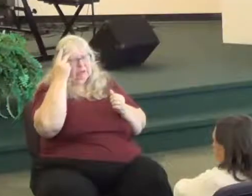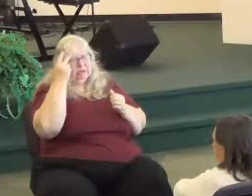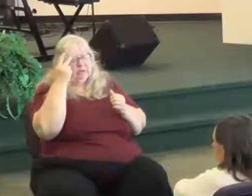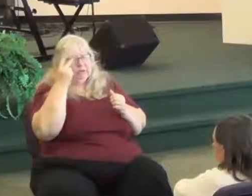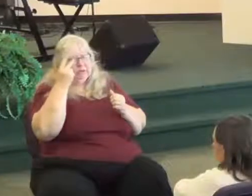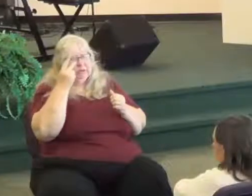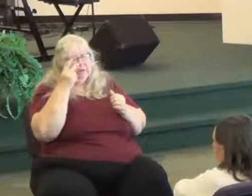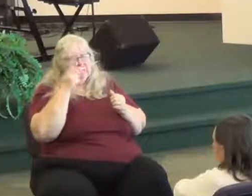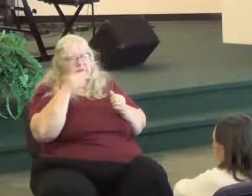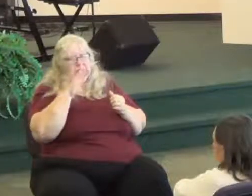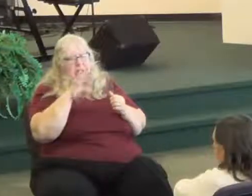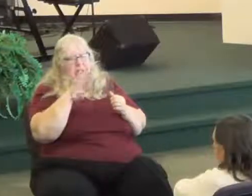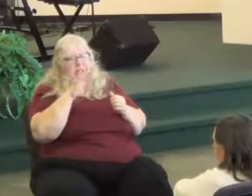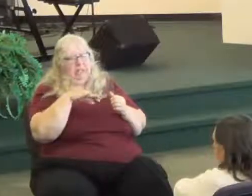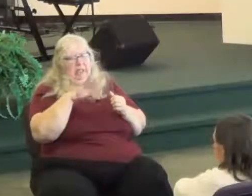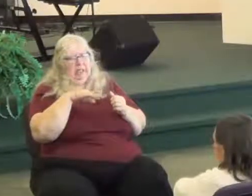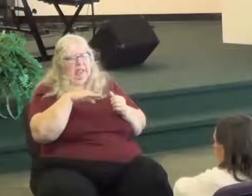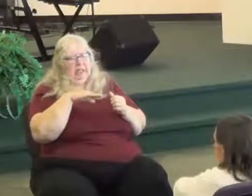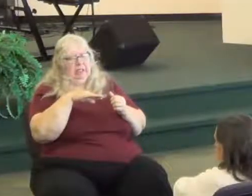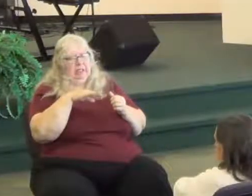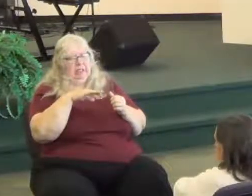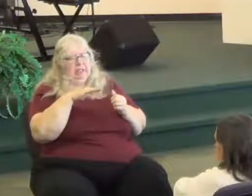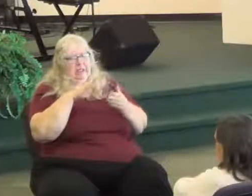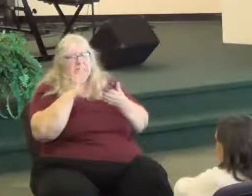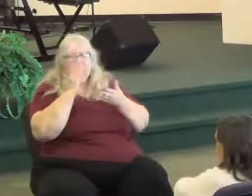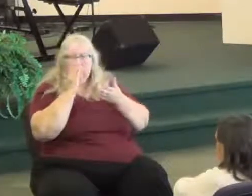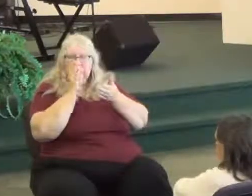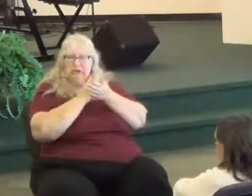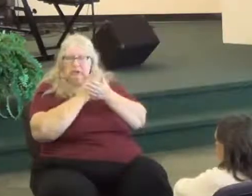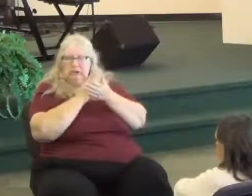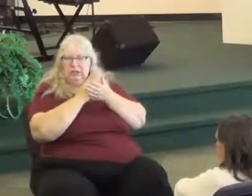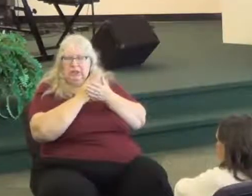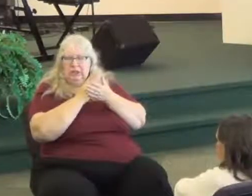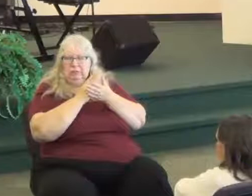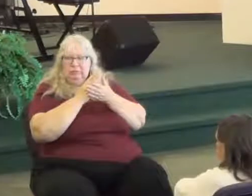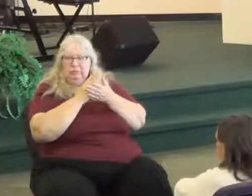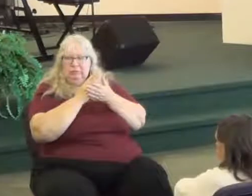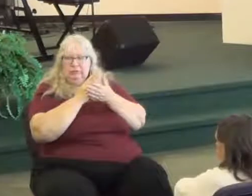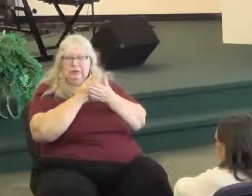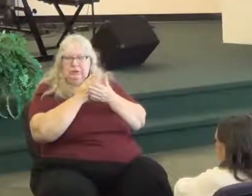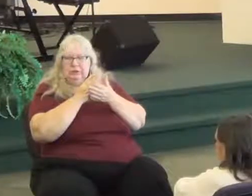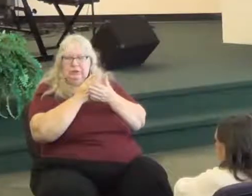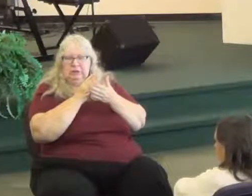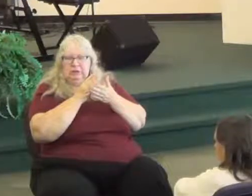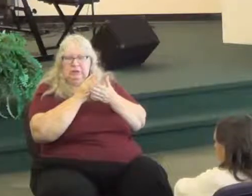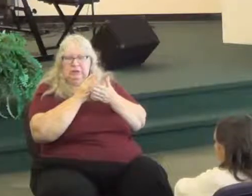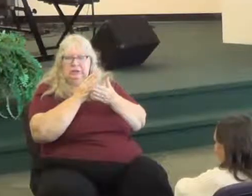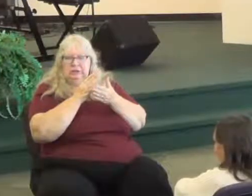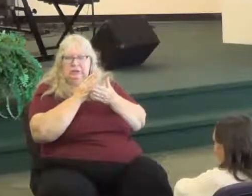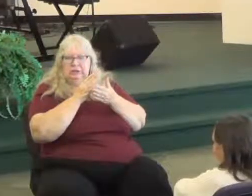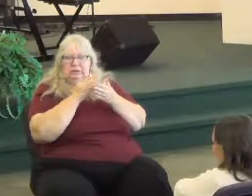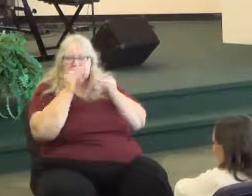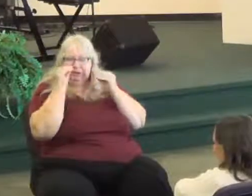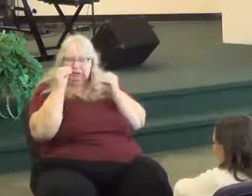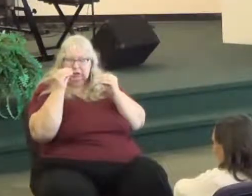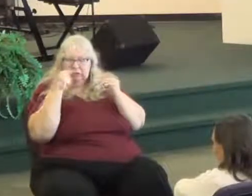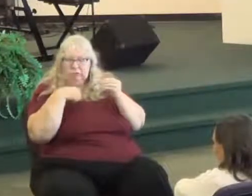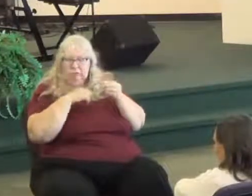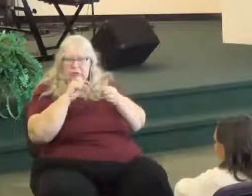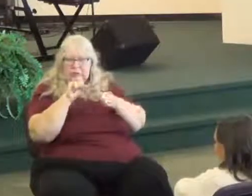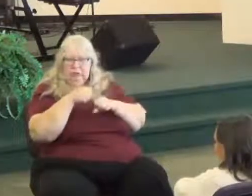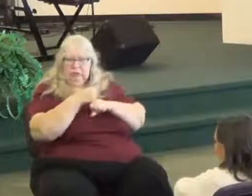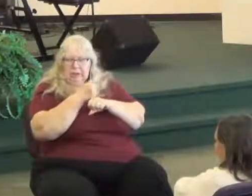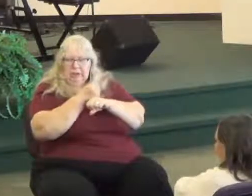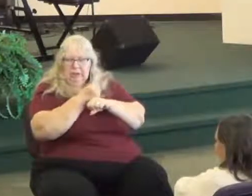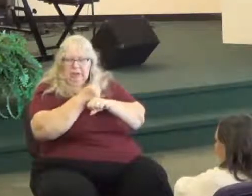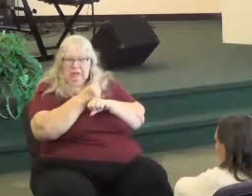It's like, hey, if you don't stop teaching about Jesus, we're gonna lock you up. Great, I get a captive audience. Well, okay, well, then we'll